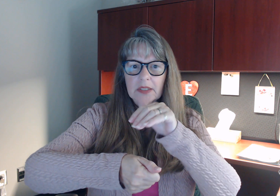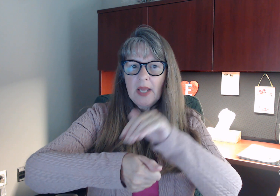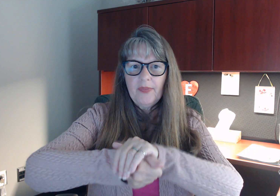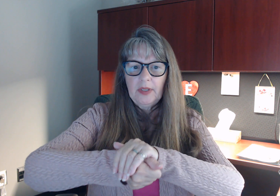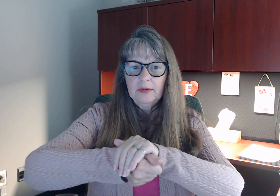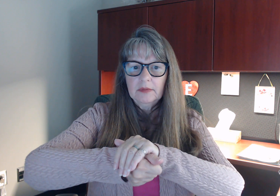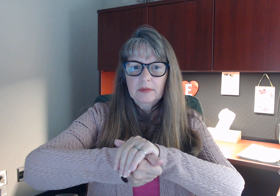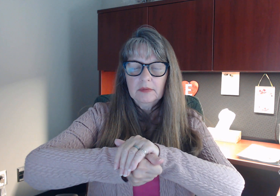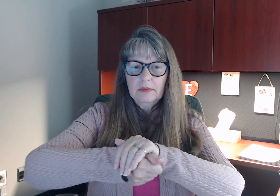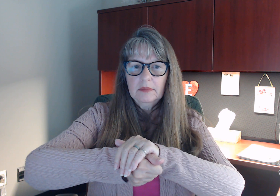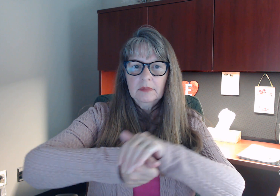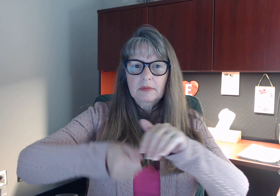nothing.